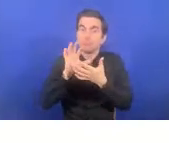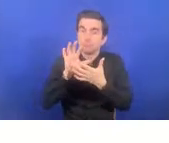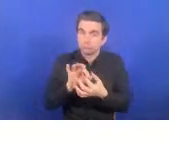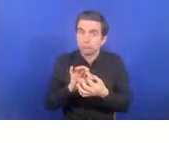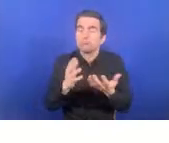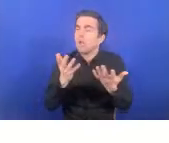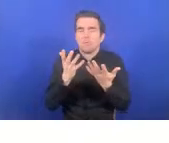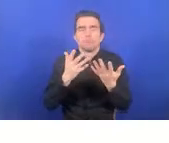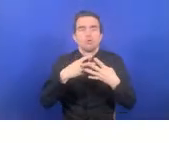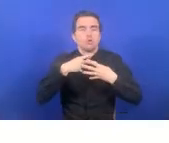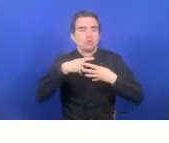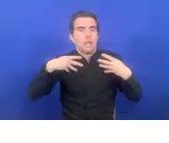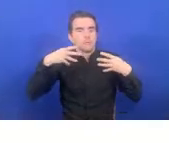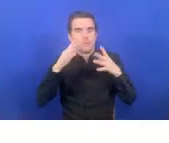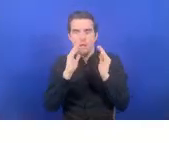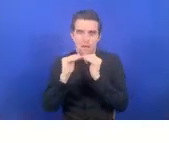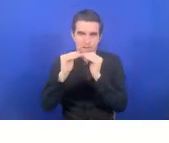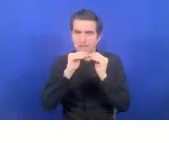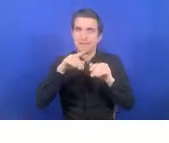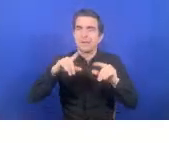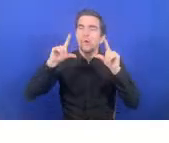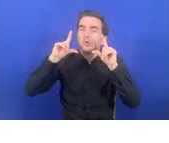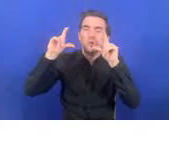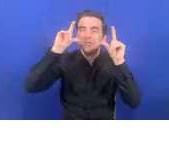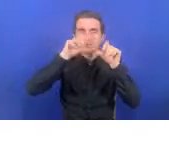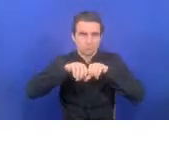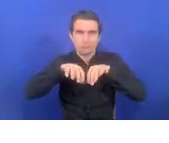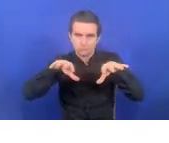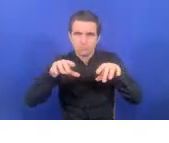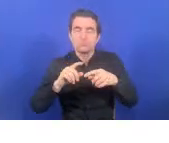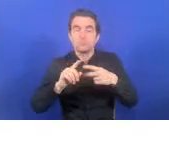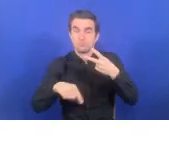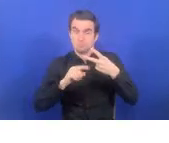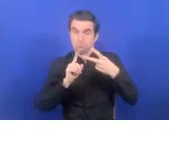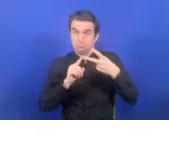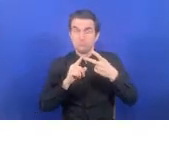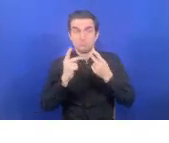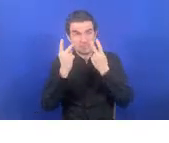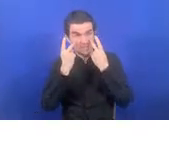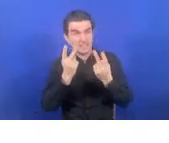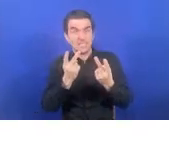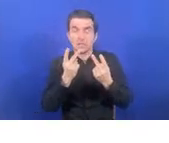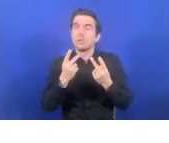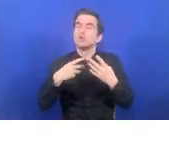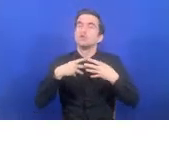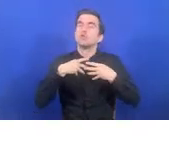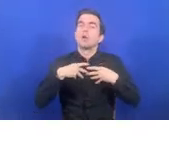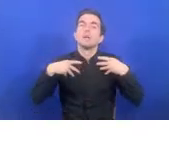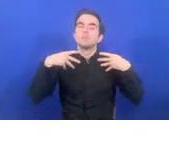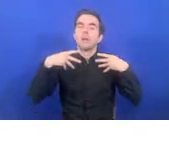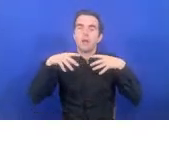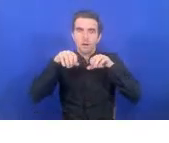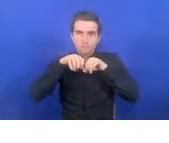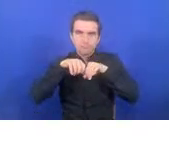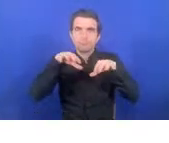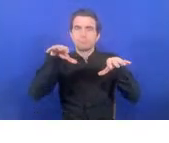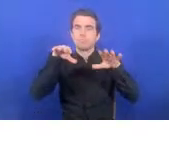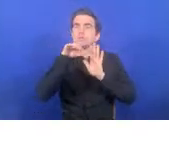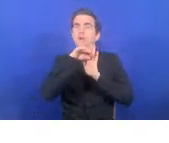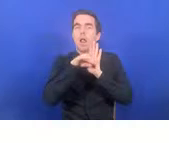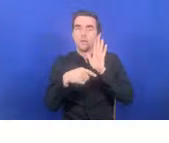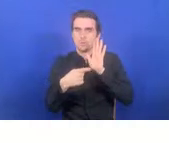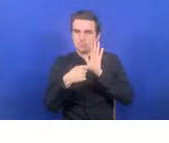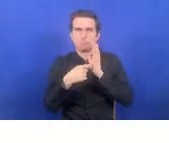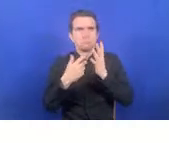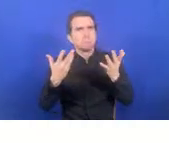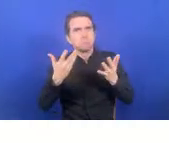about how do we make sure that women and gender equality are visible in policy. So in the case of Liberia, we're looking